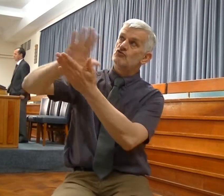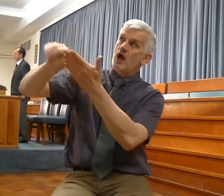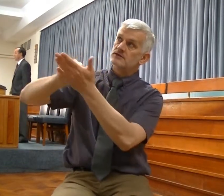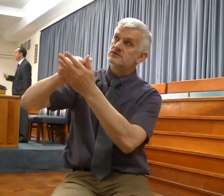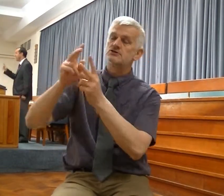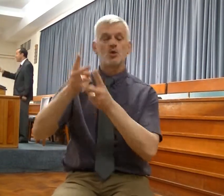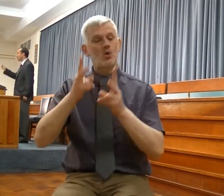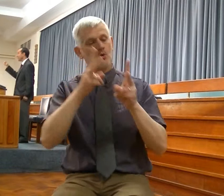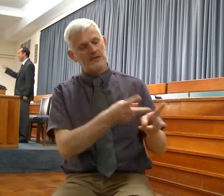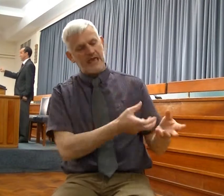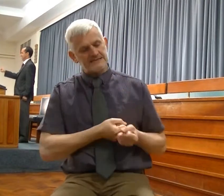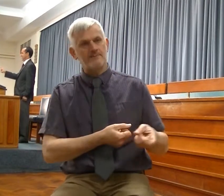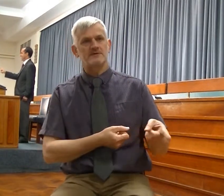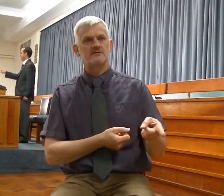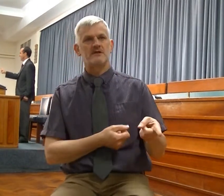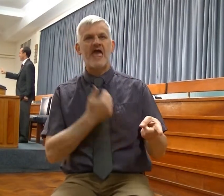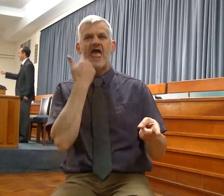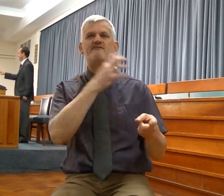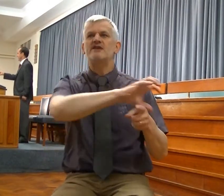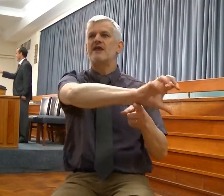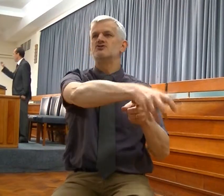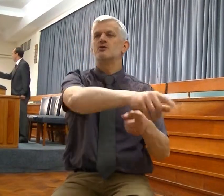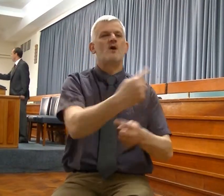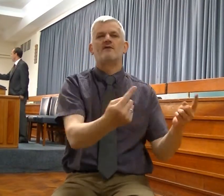accepted of him. In every nation,